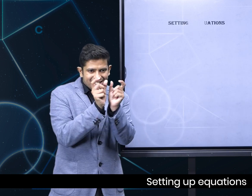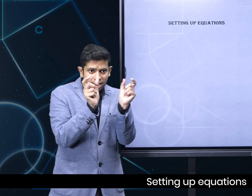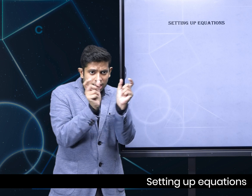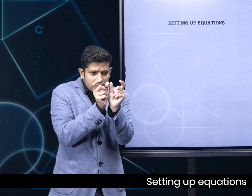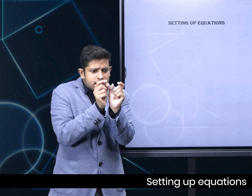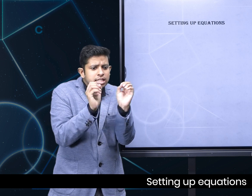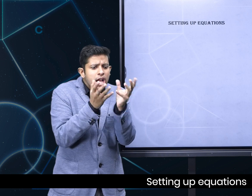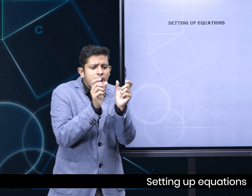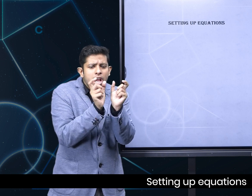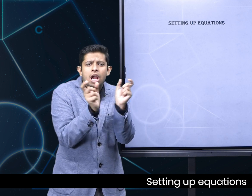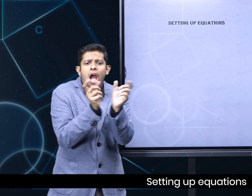up equations.